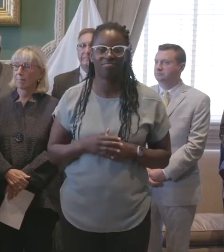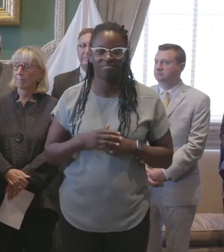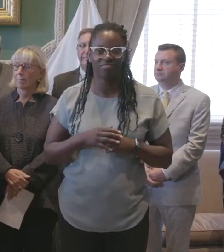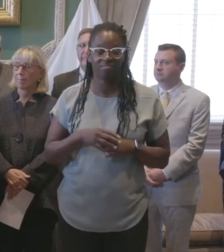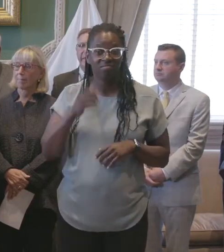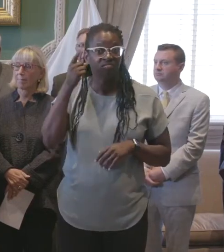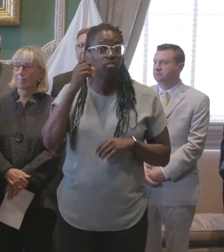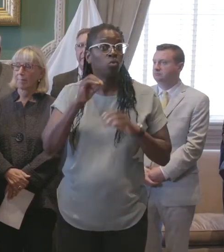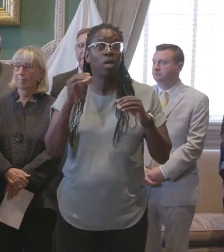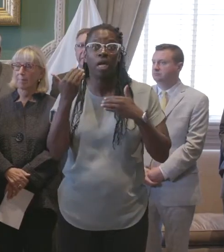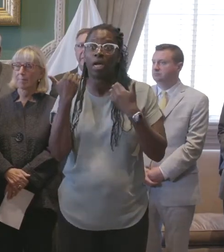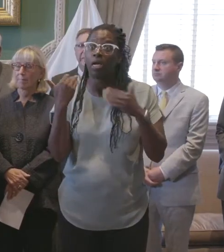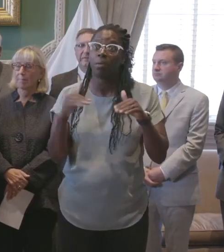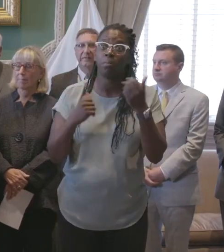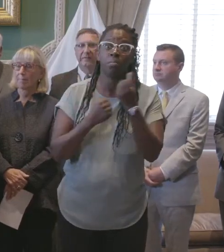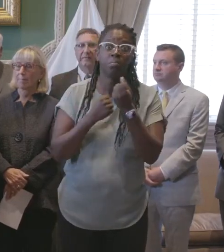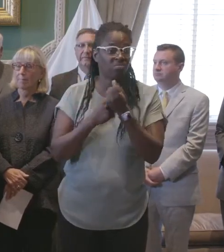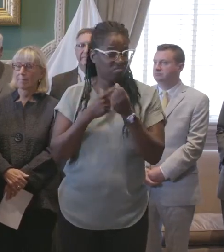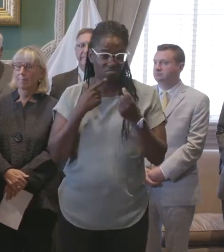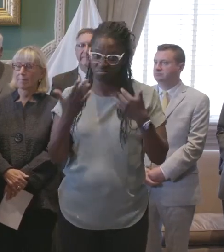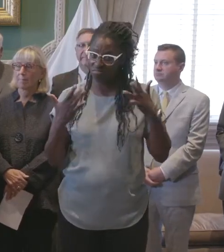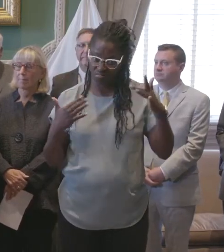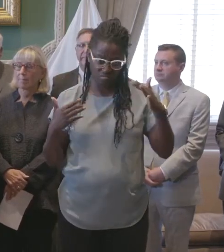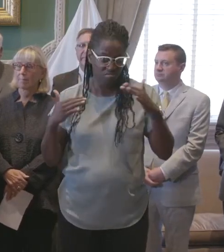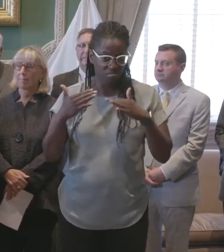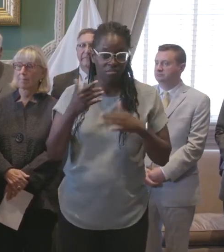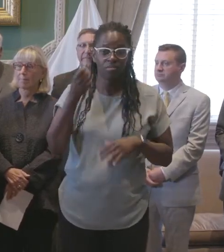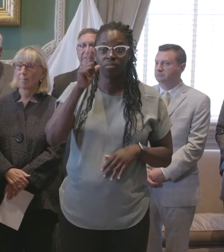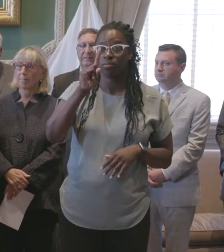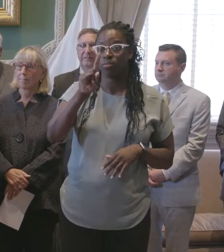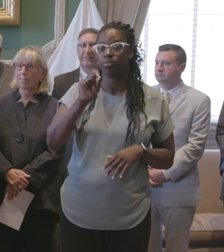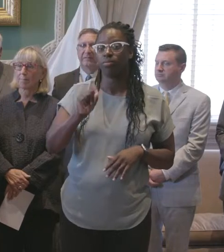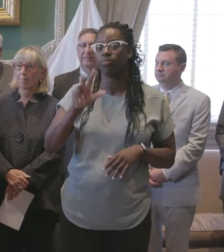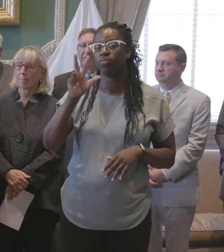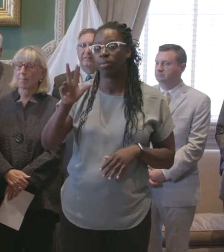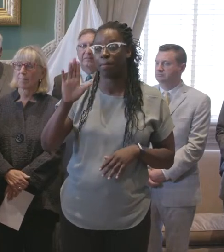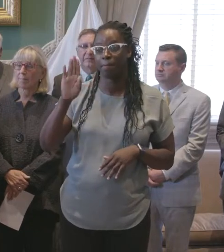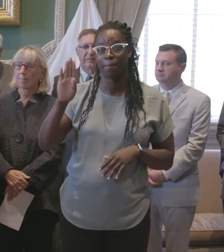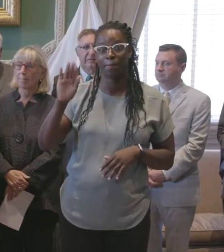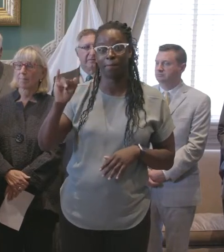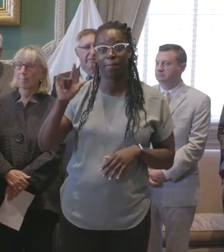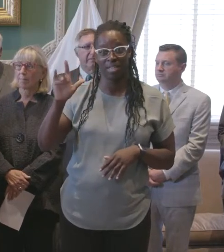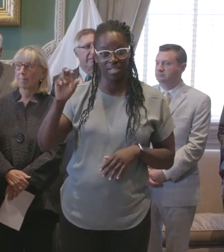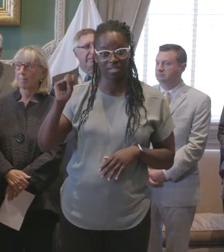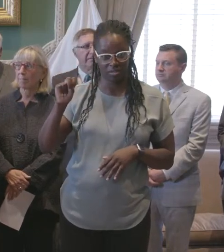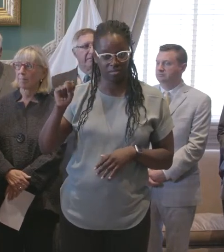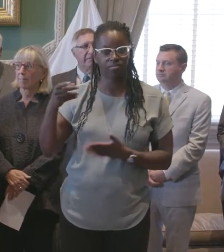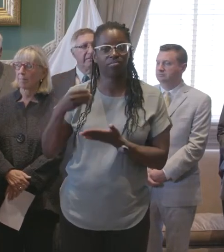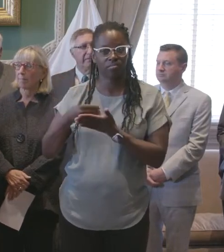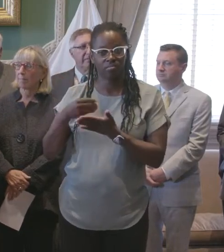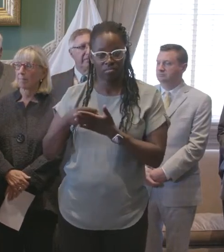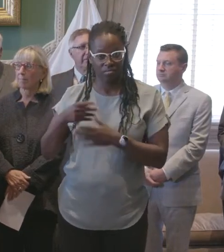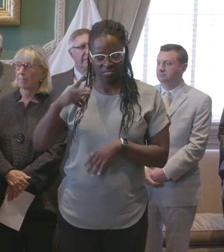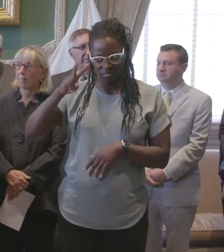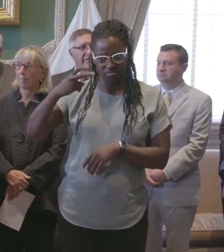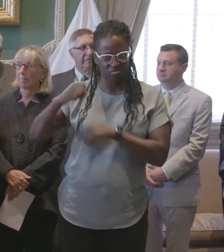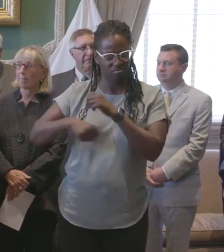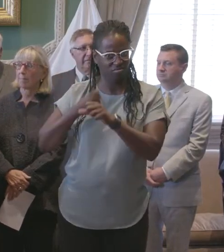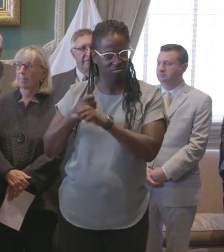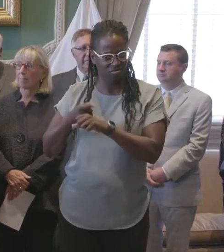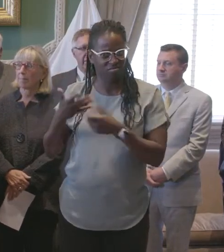billion. It is the second year in a row this administration, in partnership with our legislature, has been able to increase unrestricted government aid by